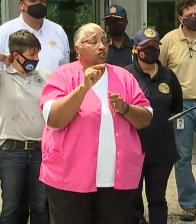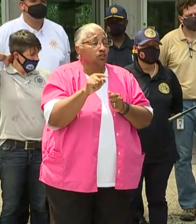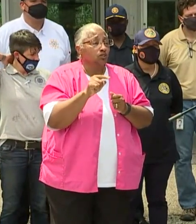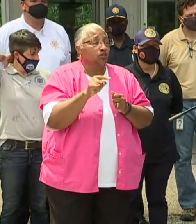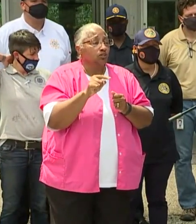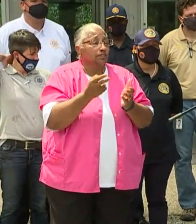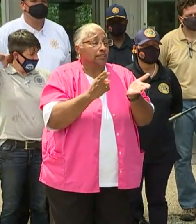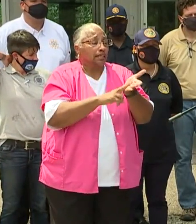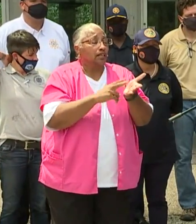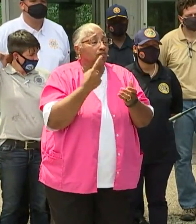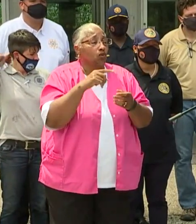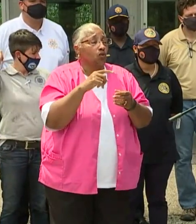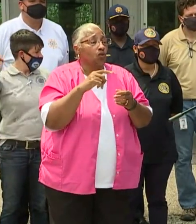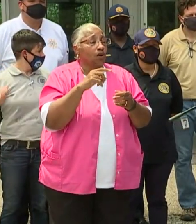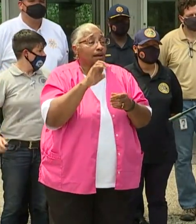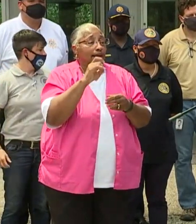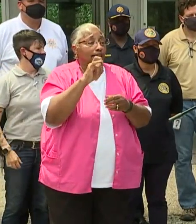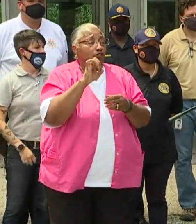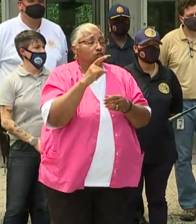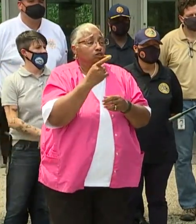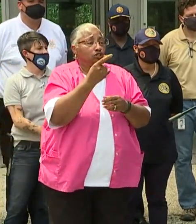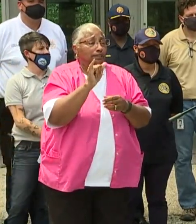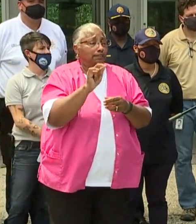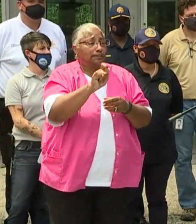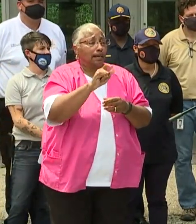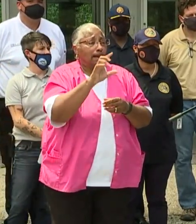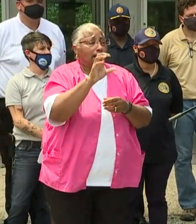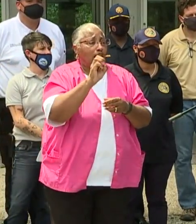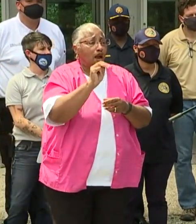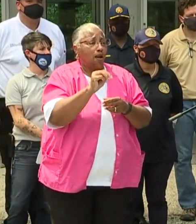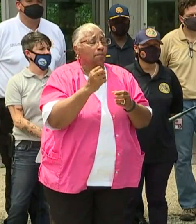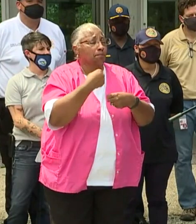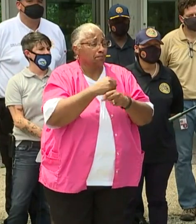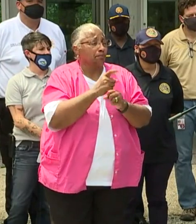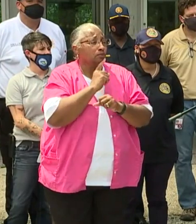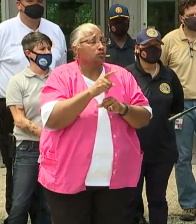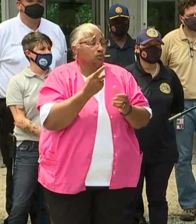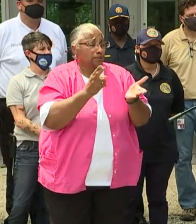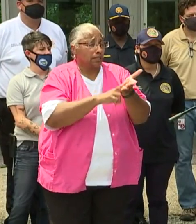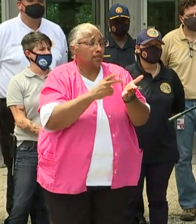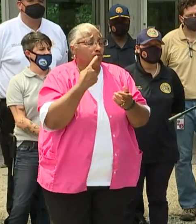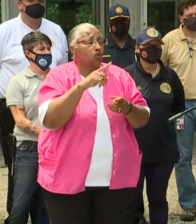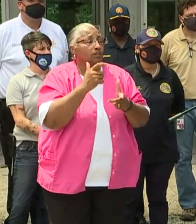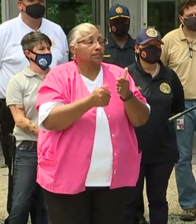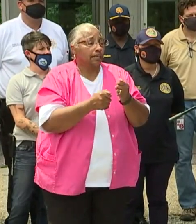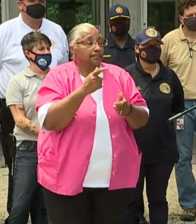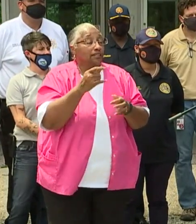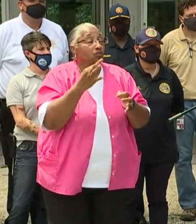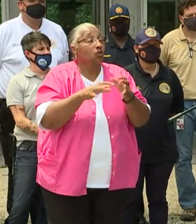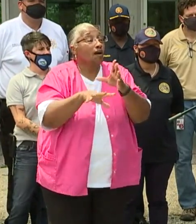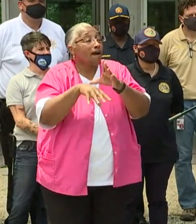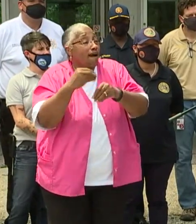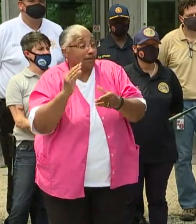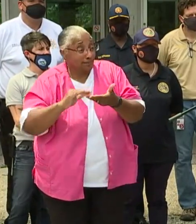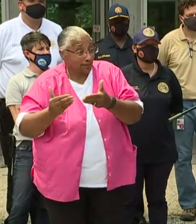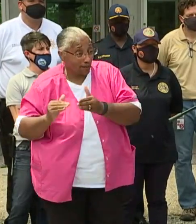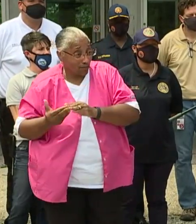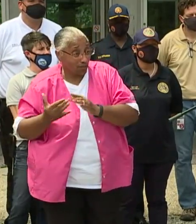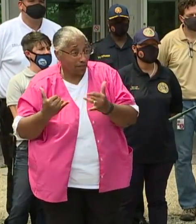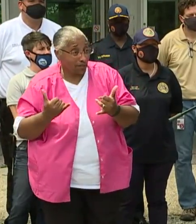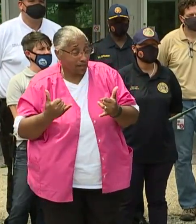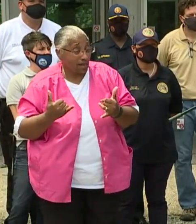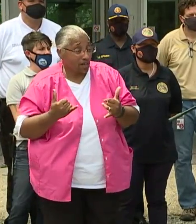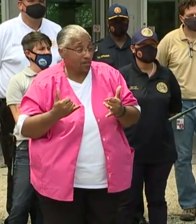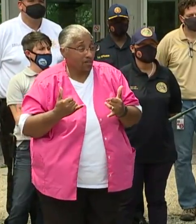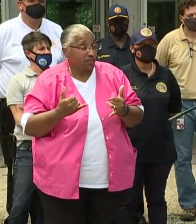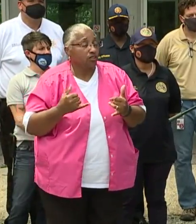our Entergy.com website and make sure you sign up for text. So if you are staying out of town and if you're